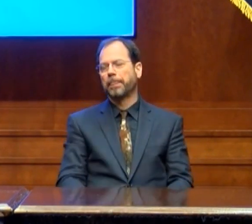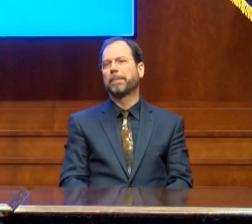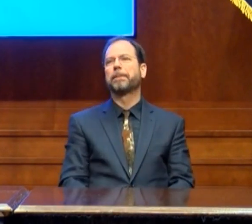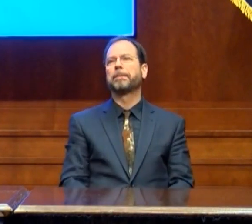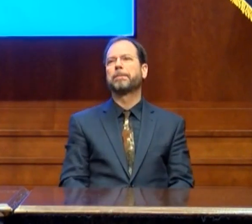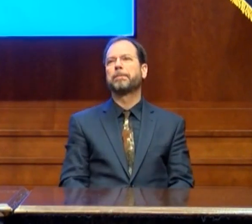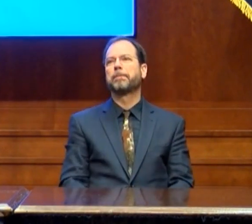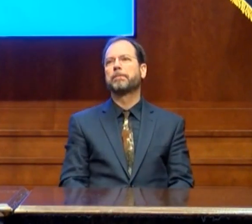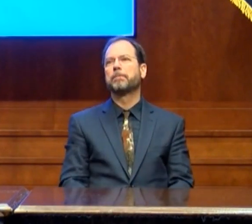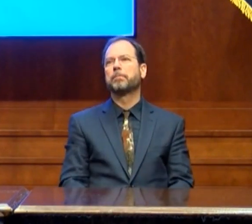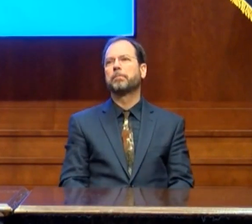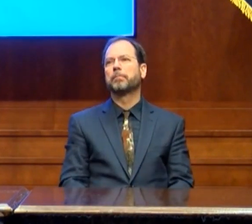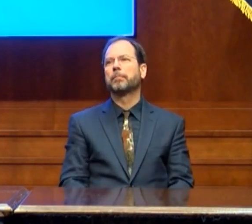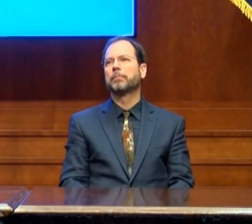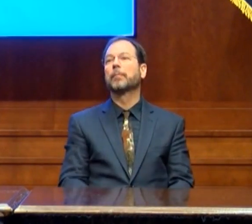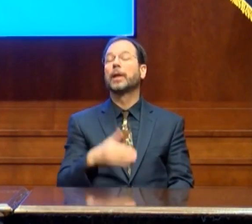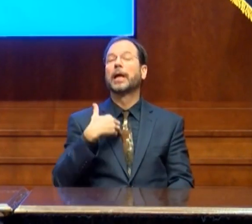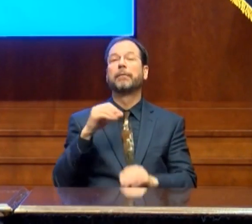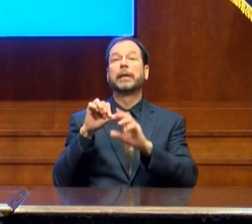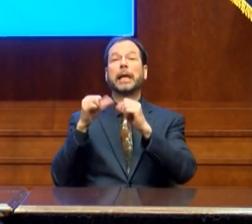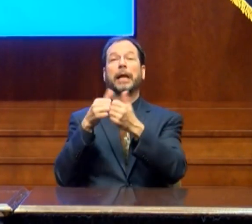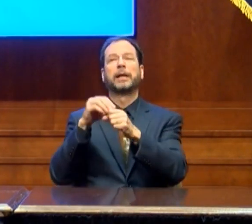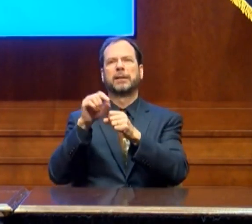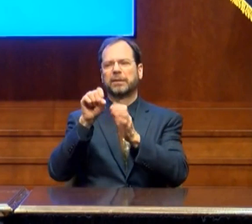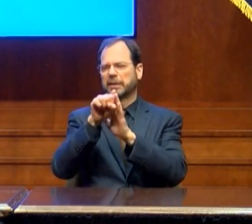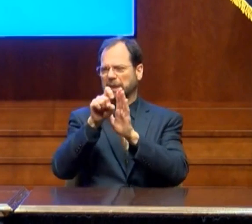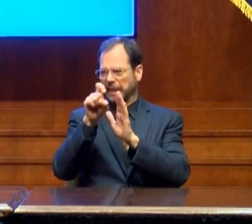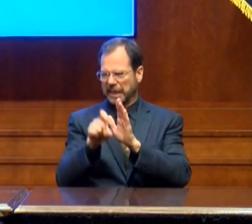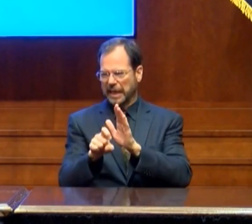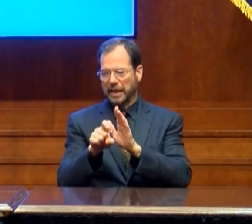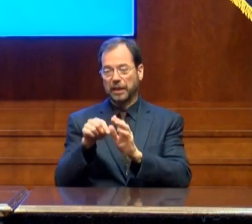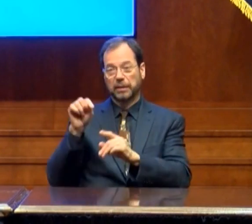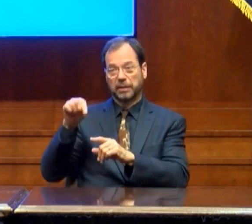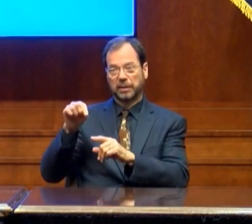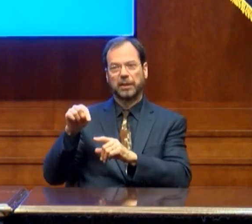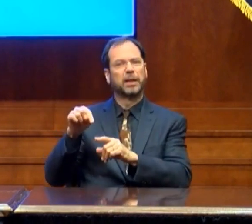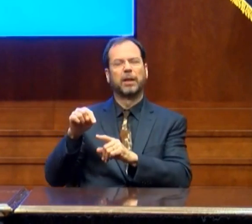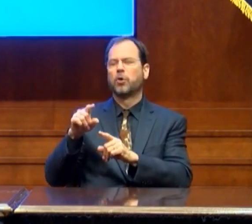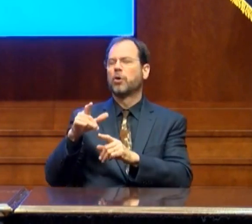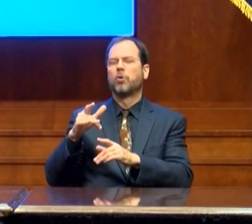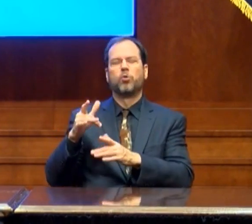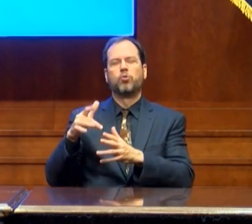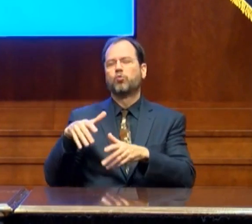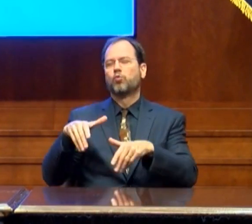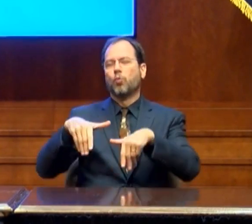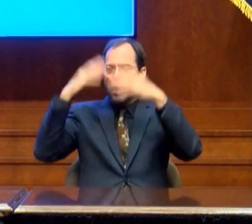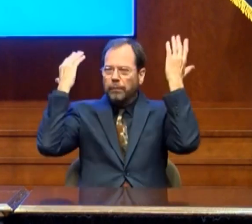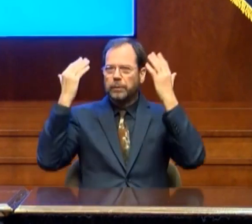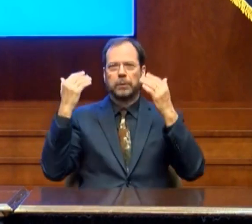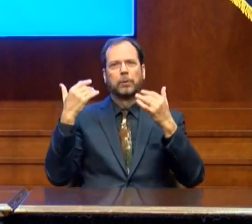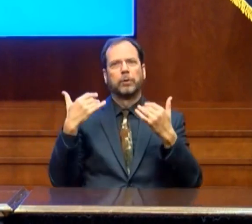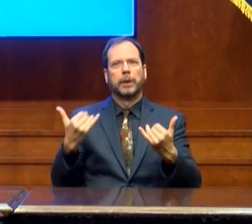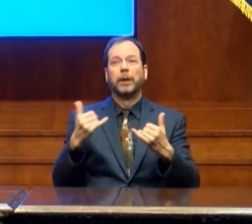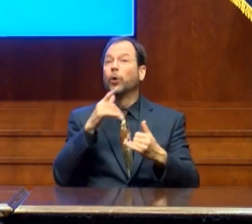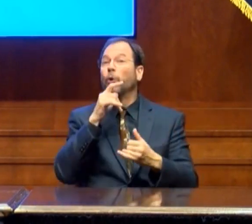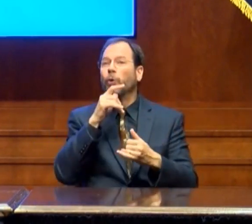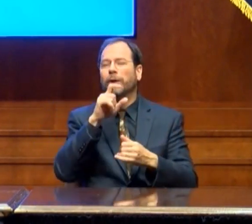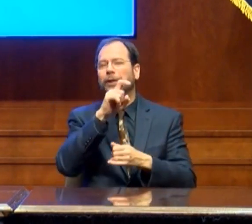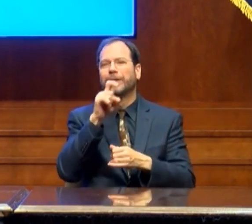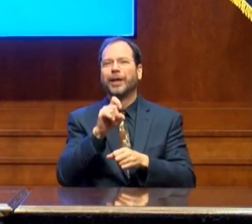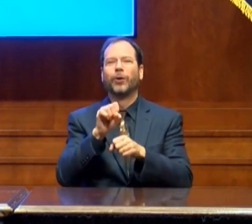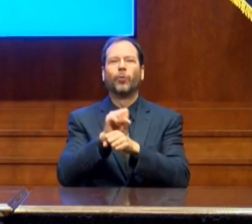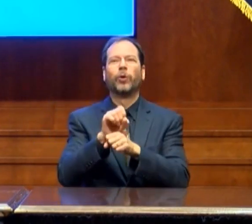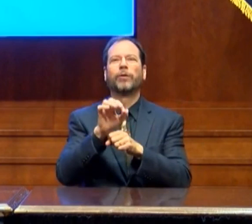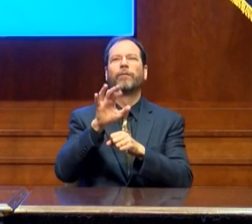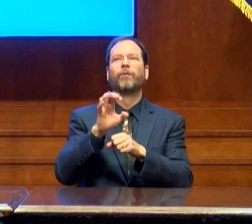there's an agency in the state of Texas that is particularly inundated at this time, and that is the